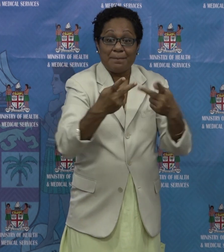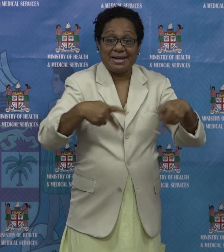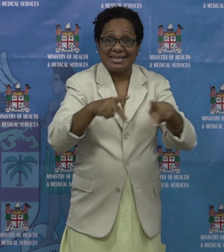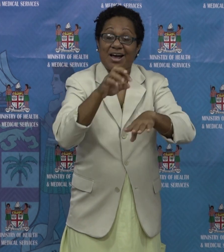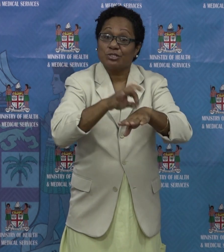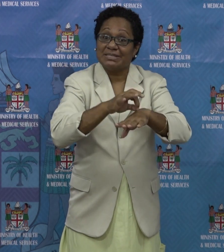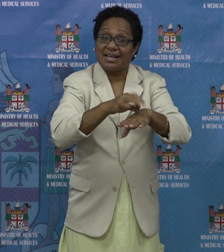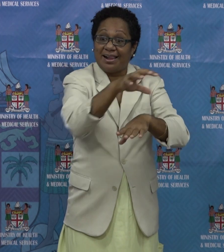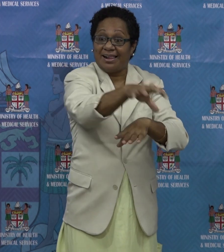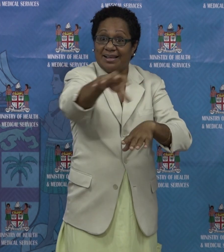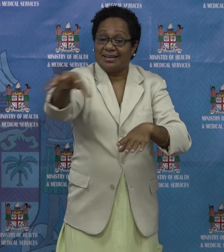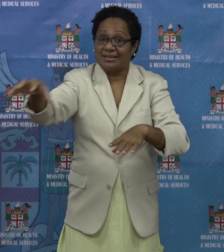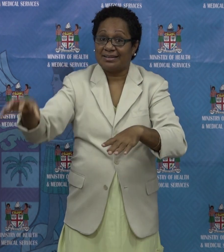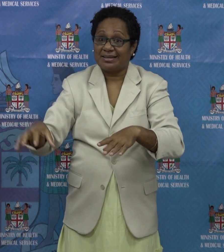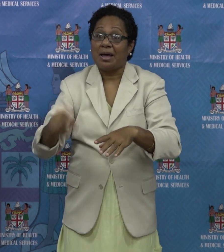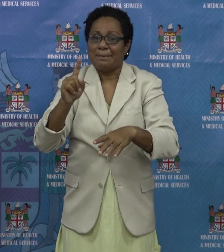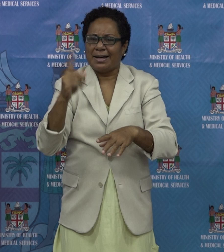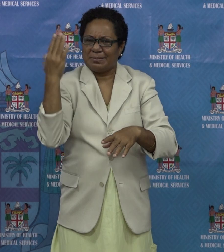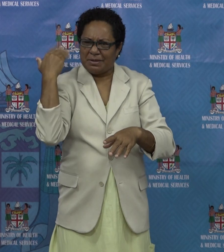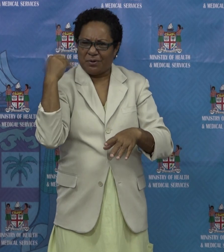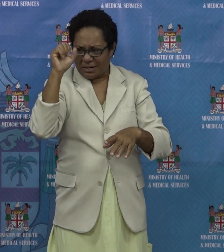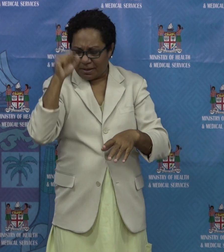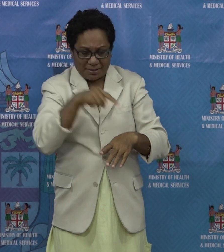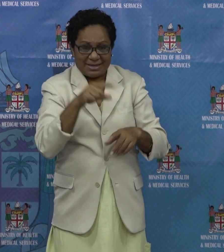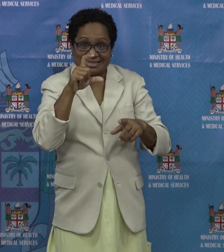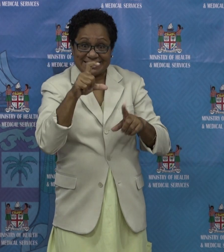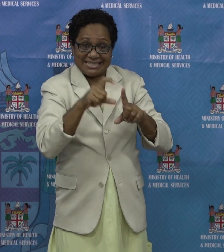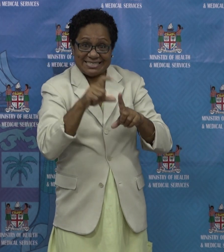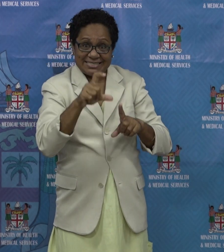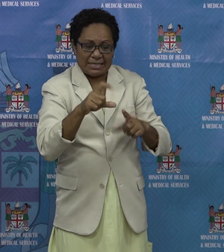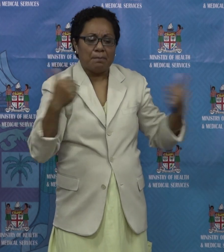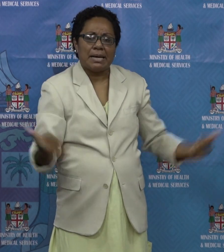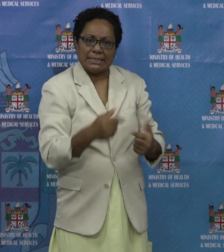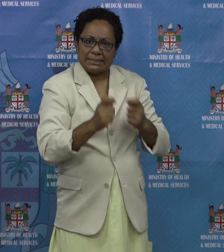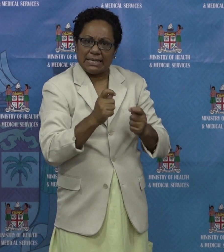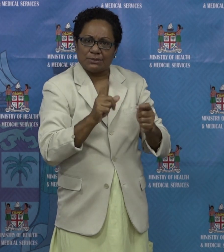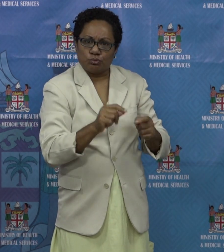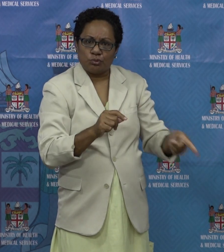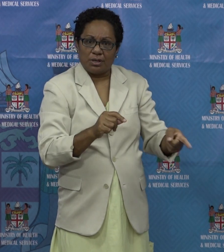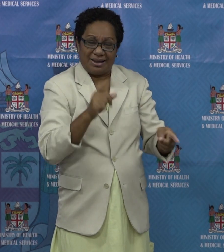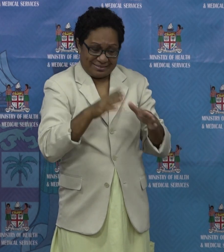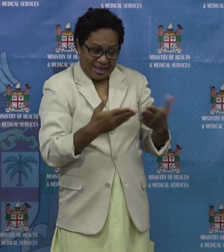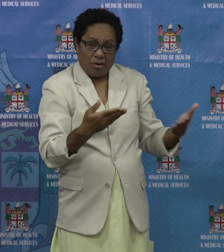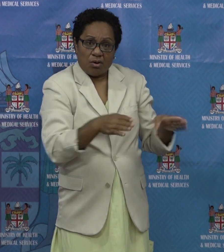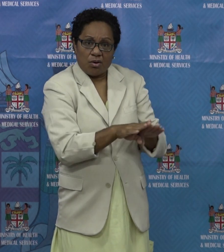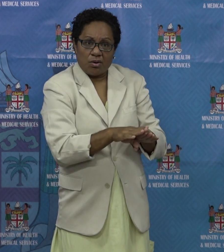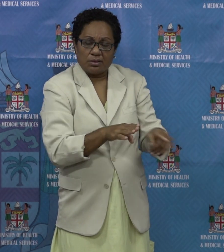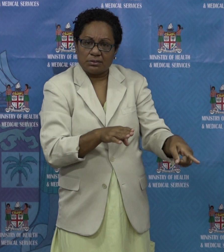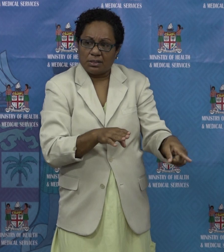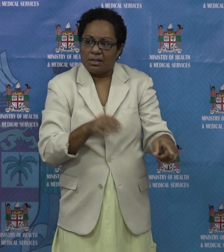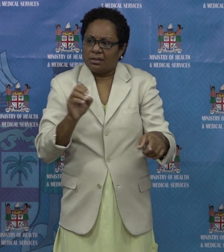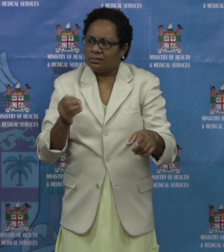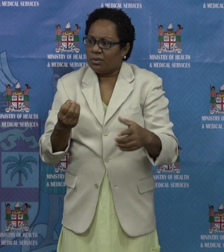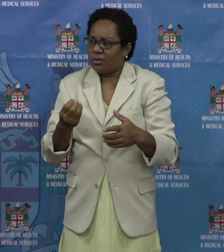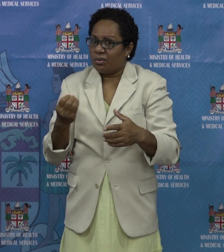of testing that is normally conducted at the Fiji CDC, and now that it being affected, how far behind are we in terms of